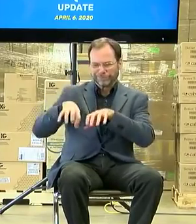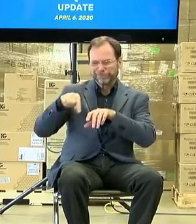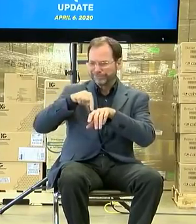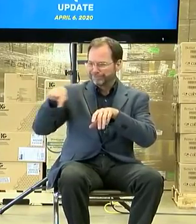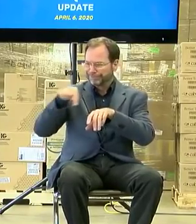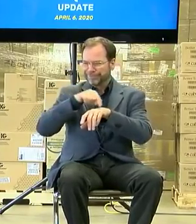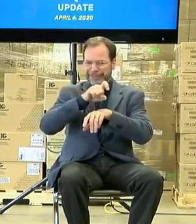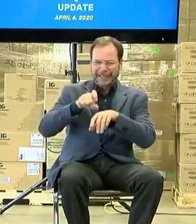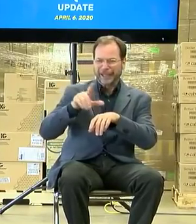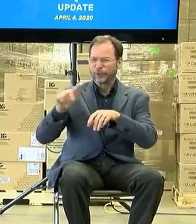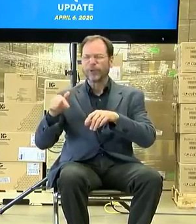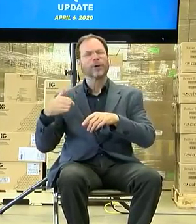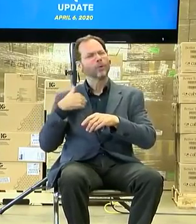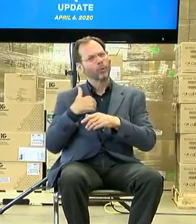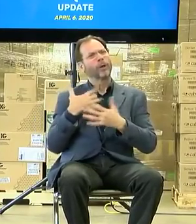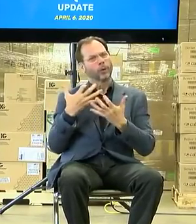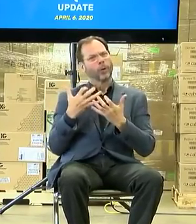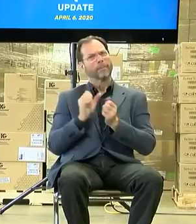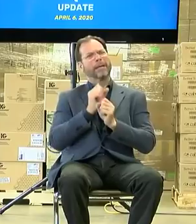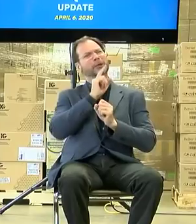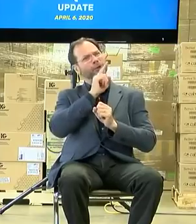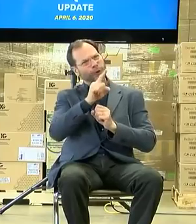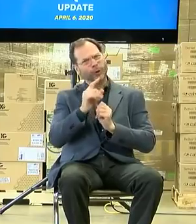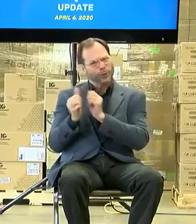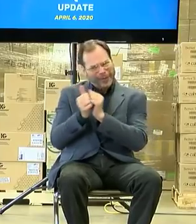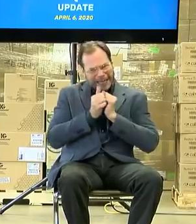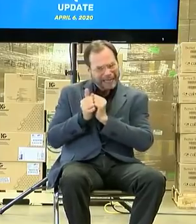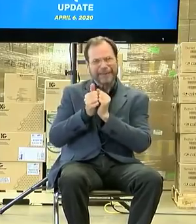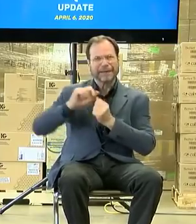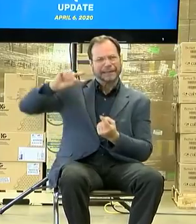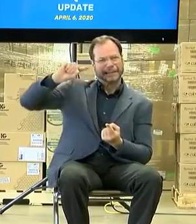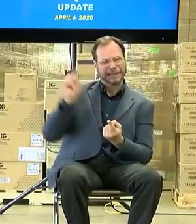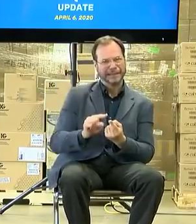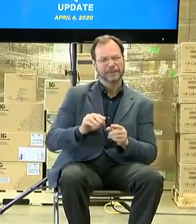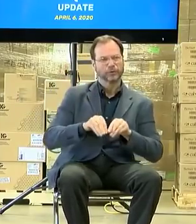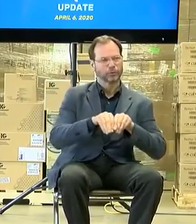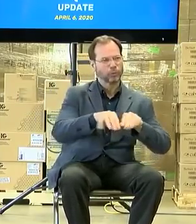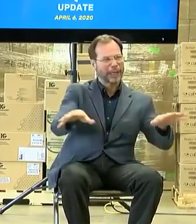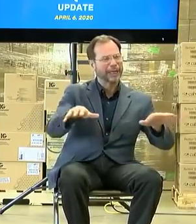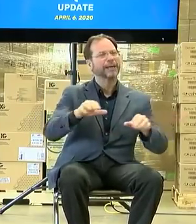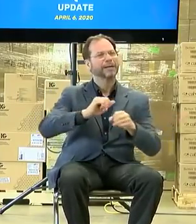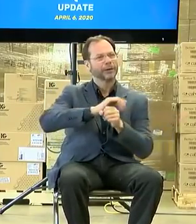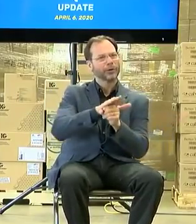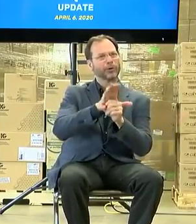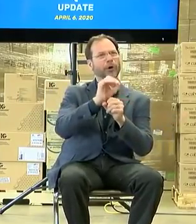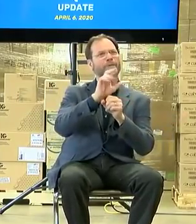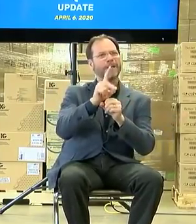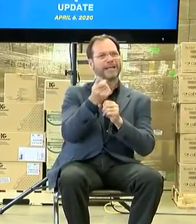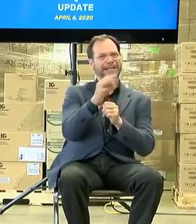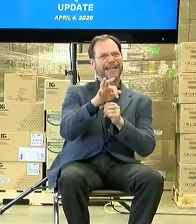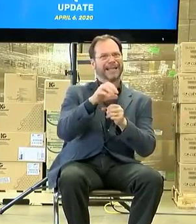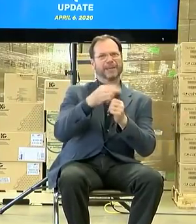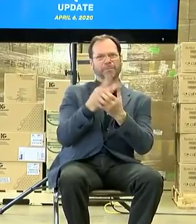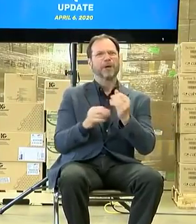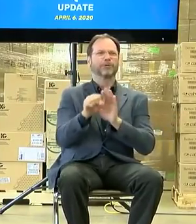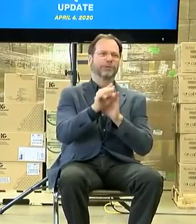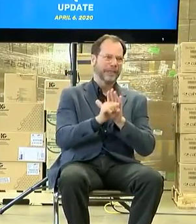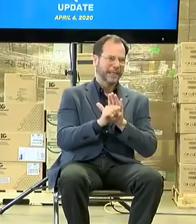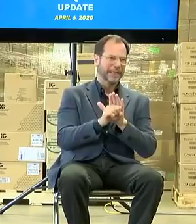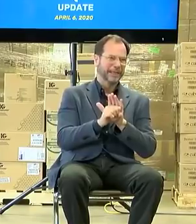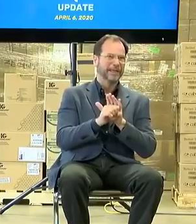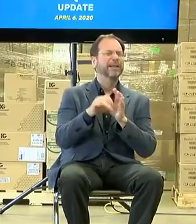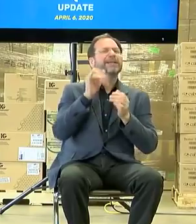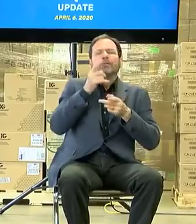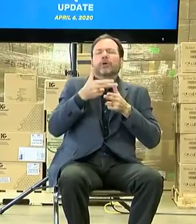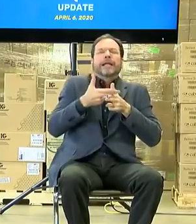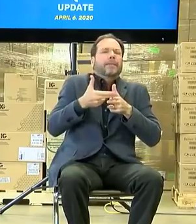all we can together to make sure that we mitigate the expansion of COVID-19 in our collective states. This is a